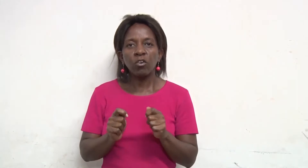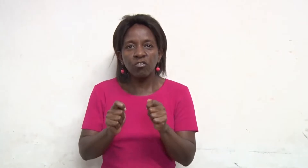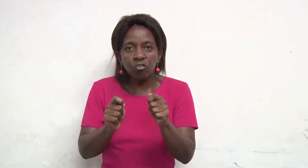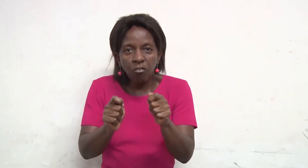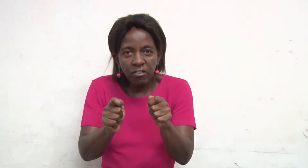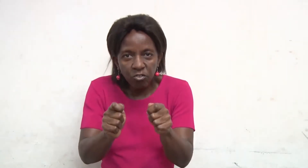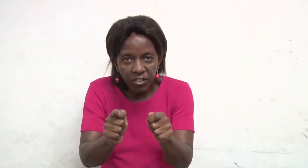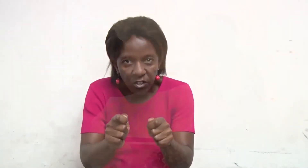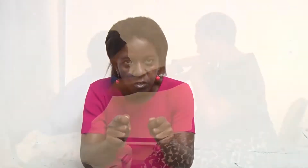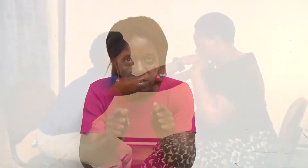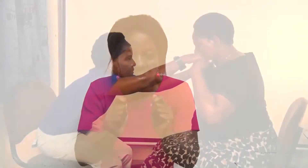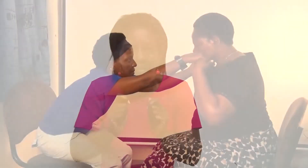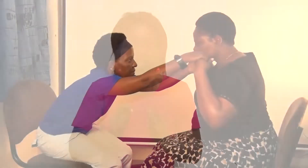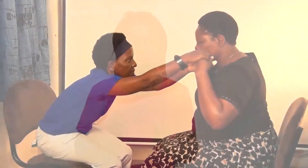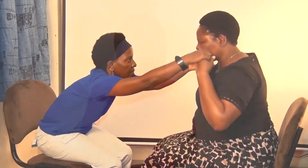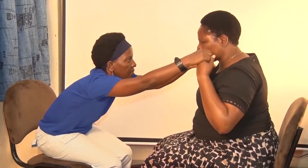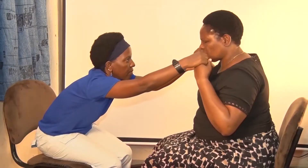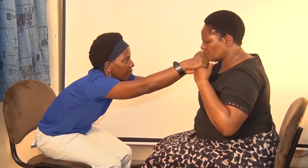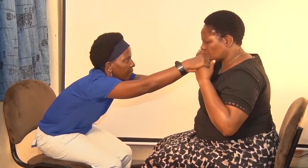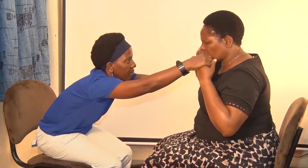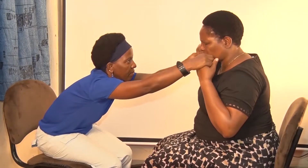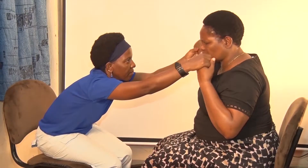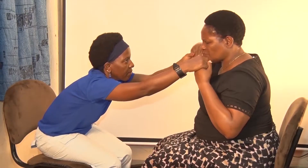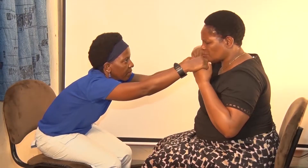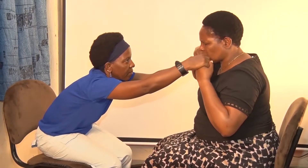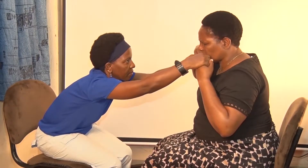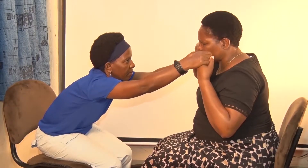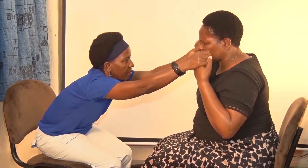not overstretching yourself. You're not straining each other.